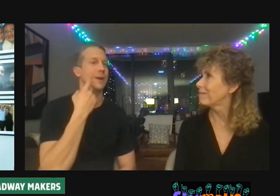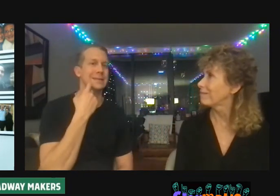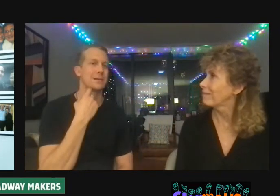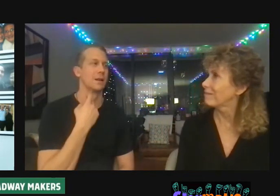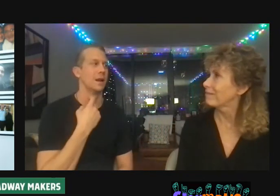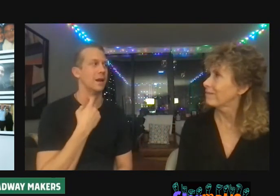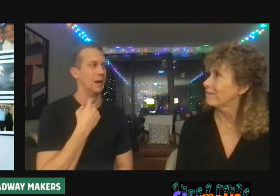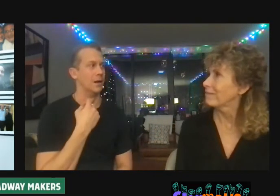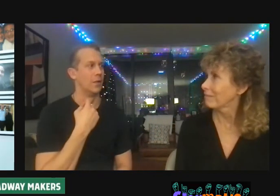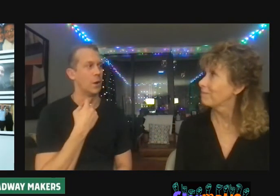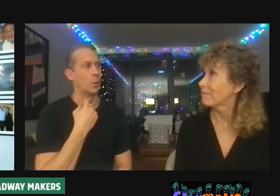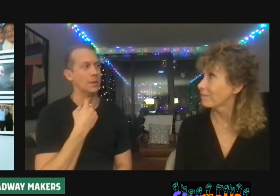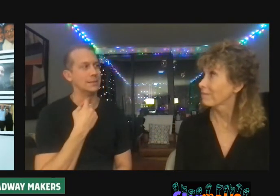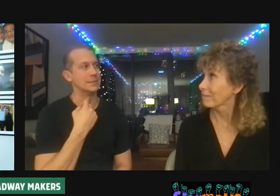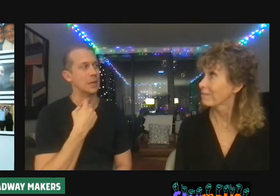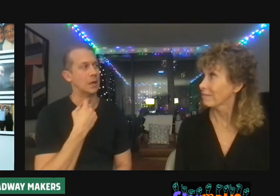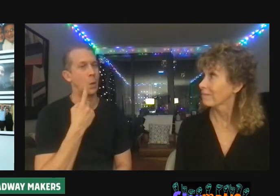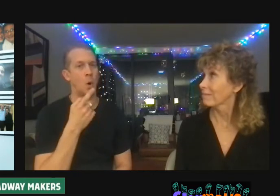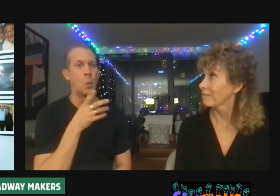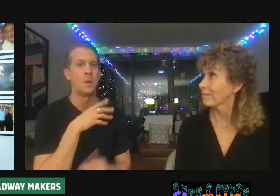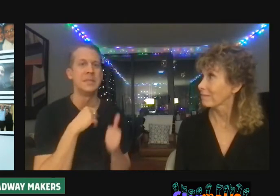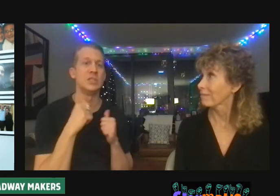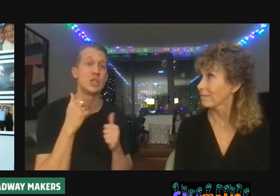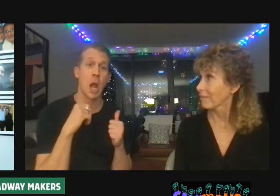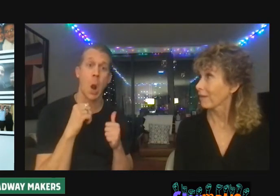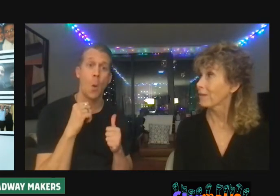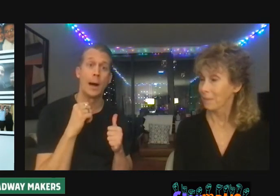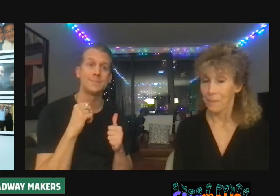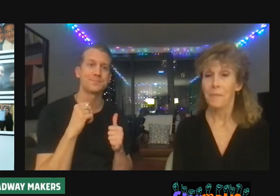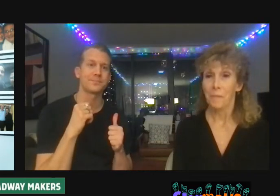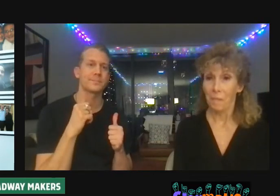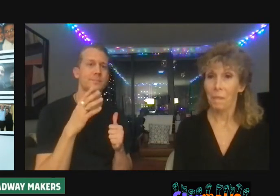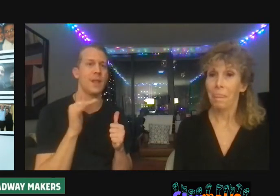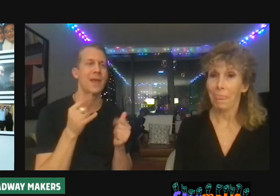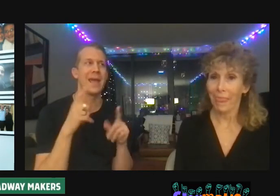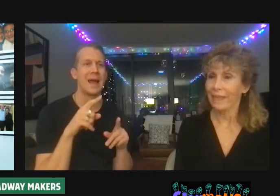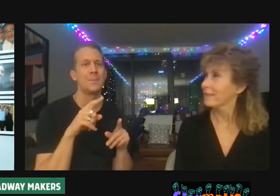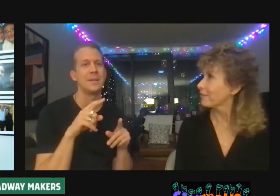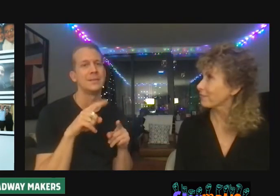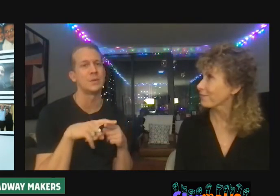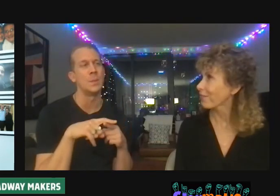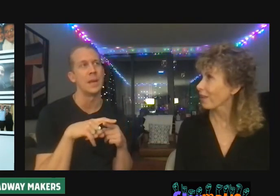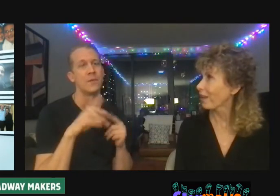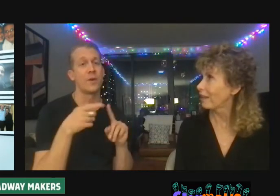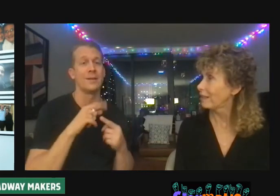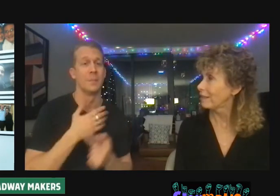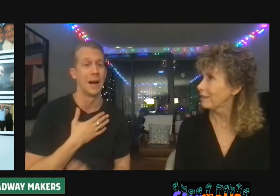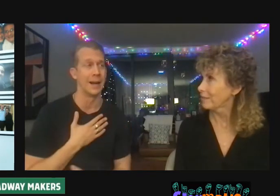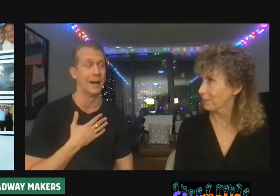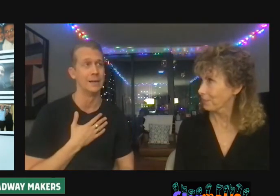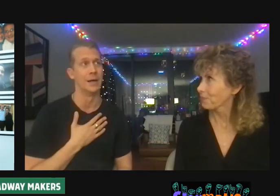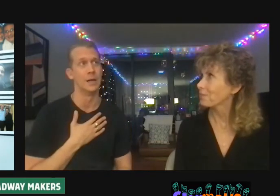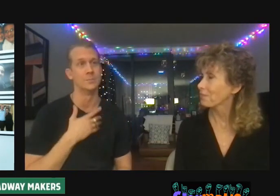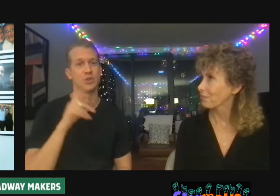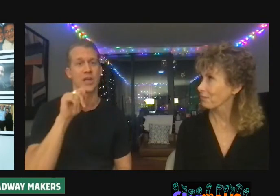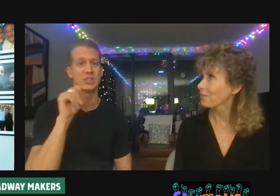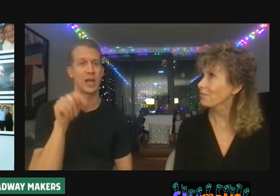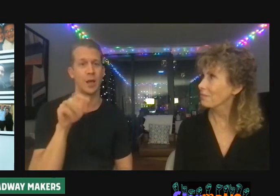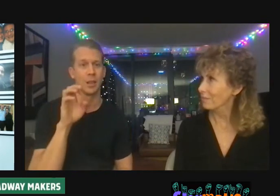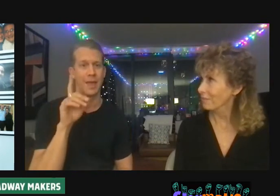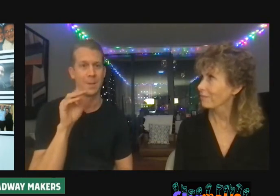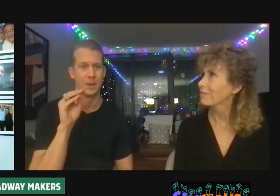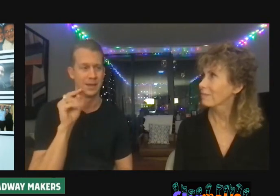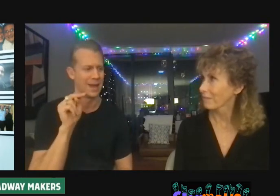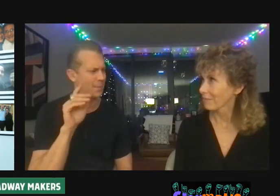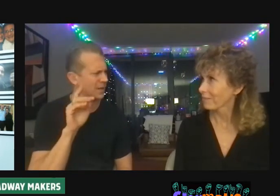just recently there was a one-woman show that happened to be a friend of mine,